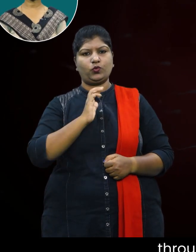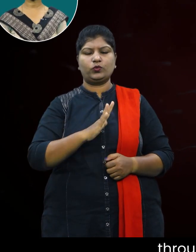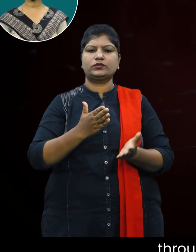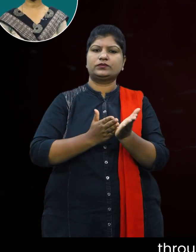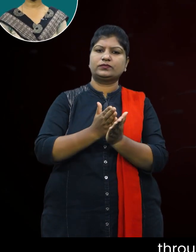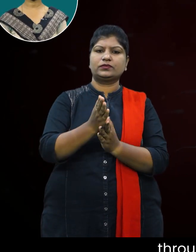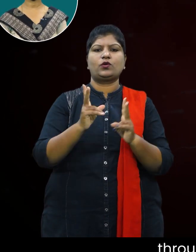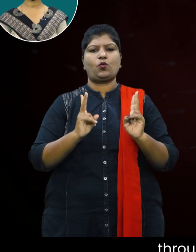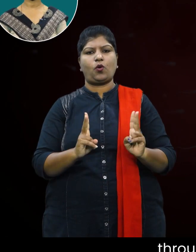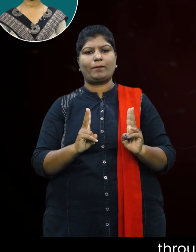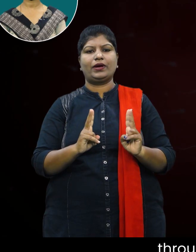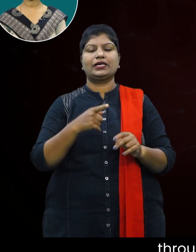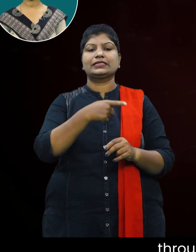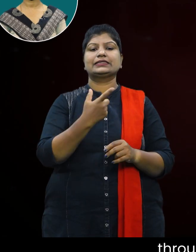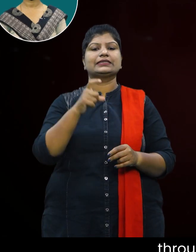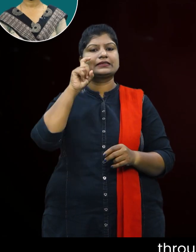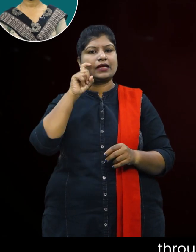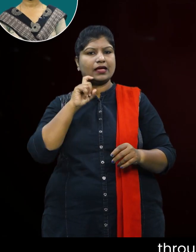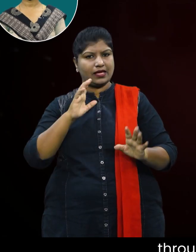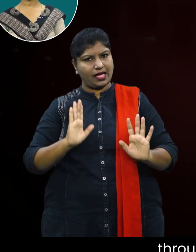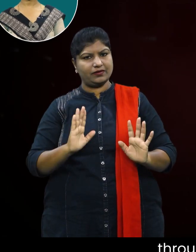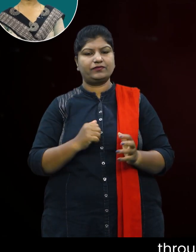normal sexual means.